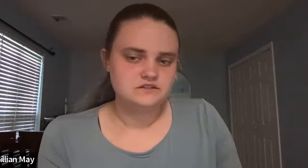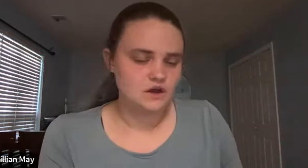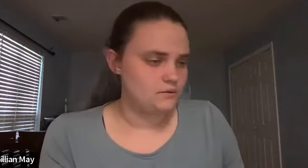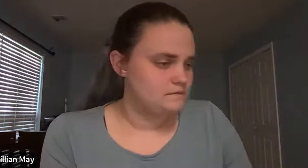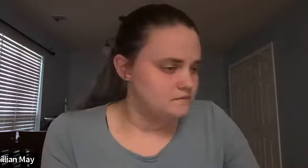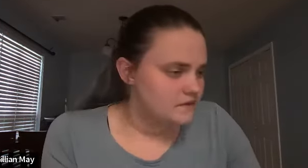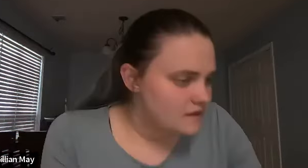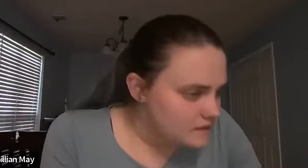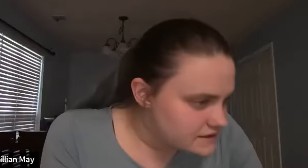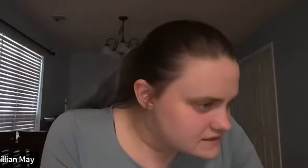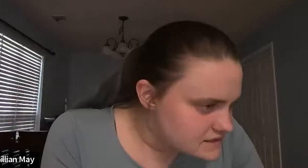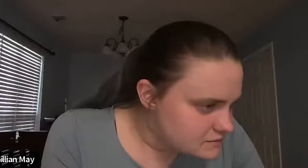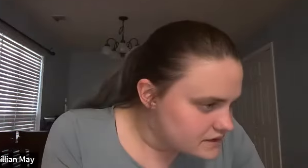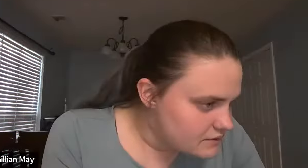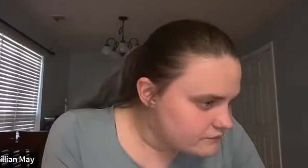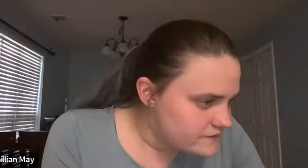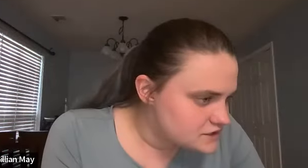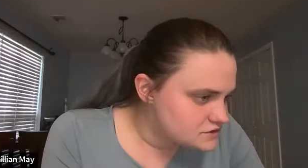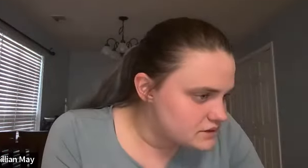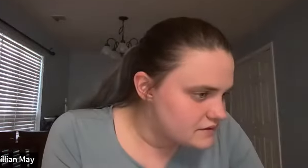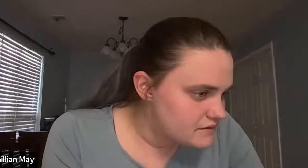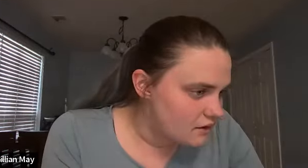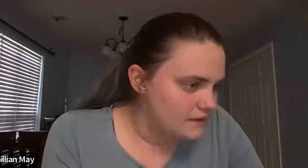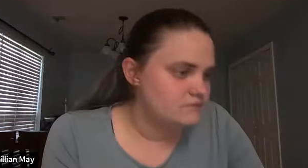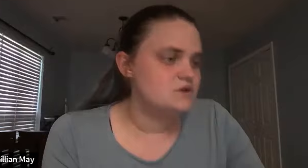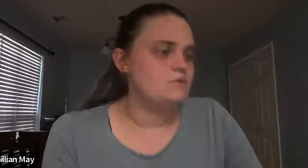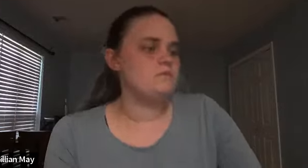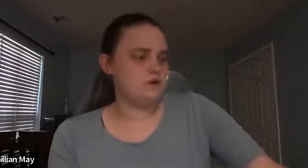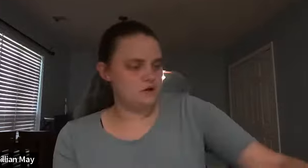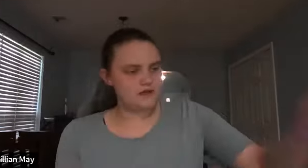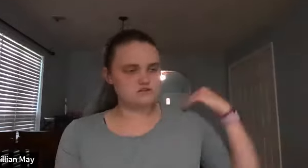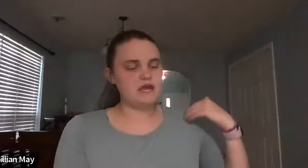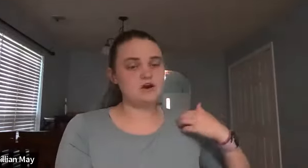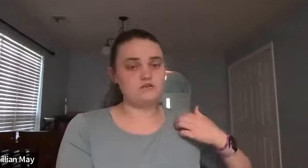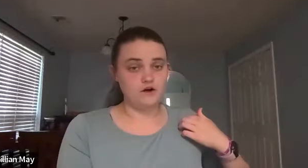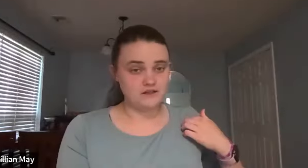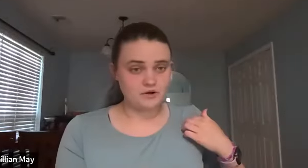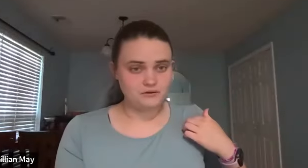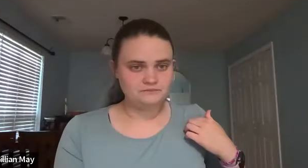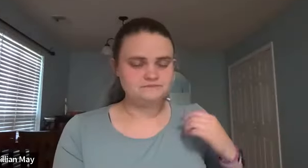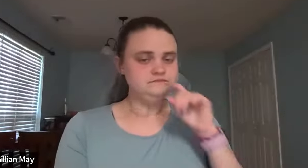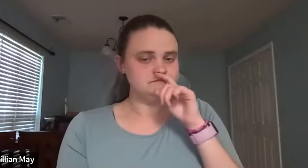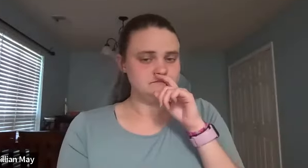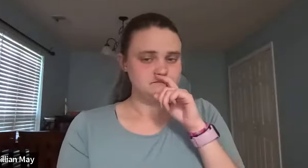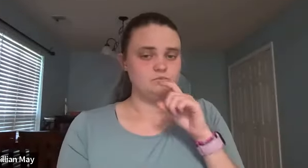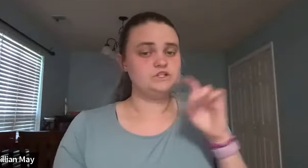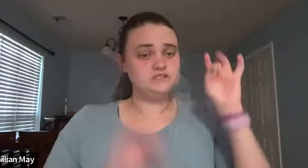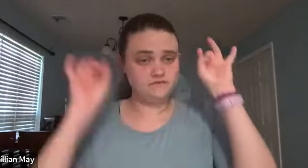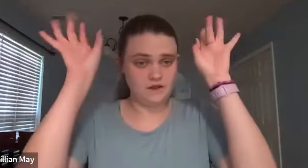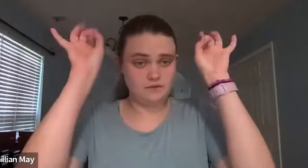So let's see, we have finished with, all right. So we go back. So we had our volleyball, which is